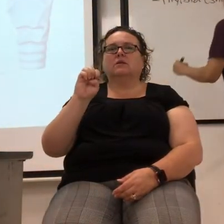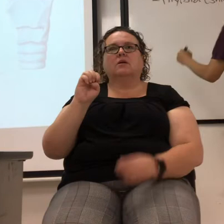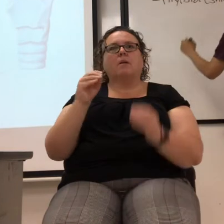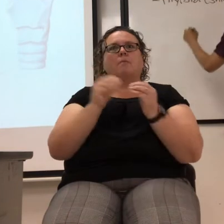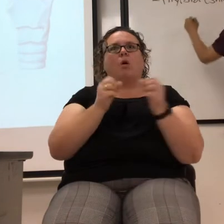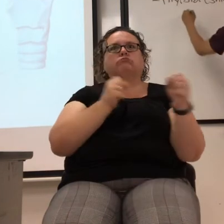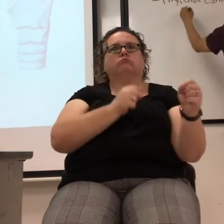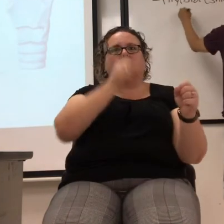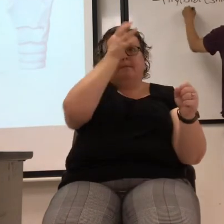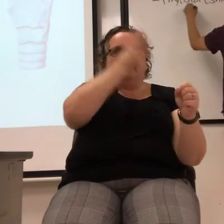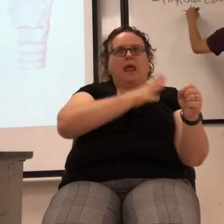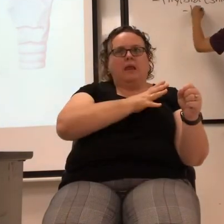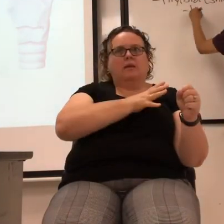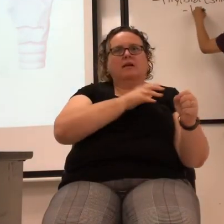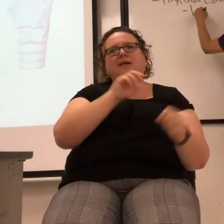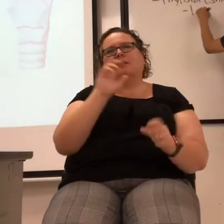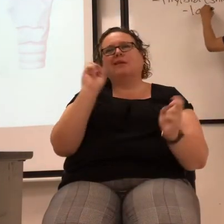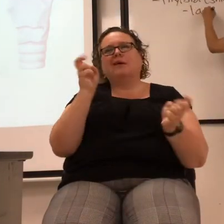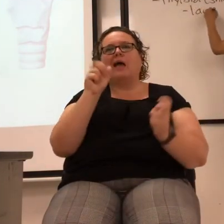males.